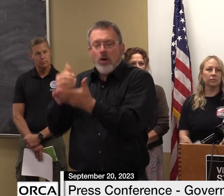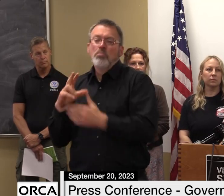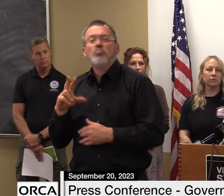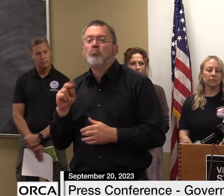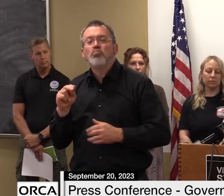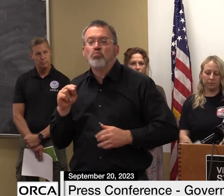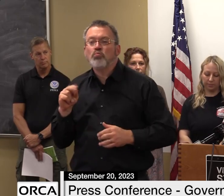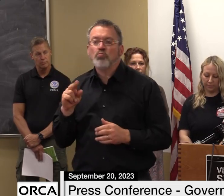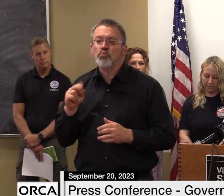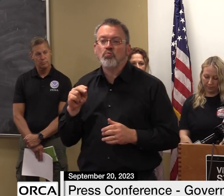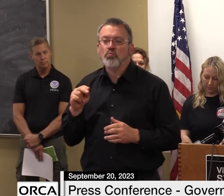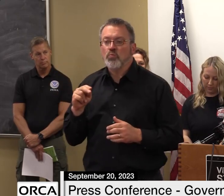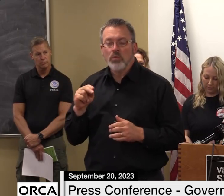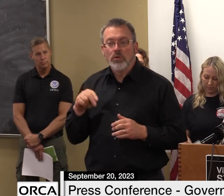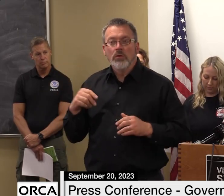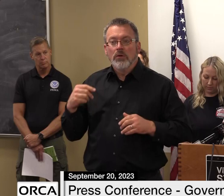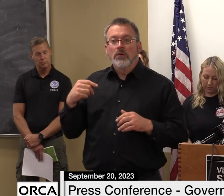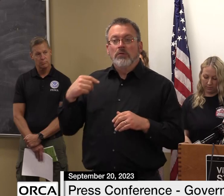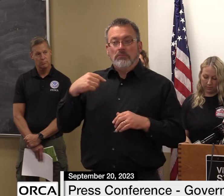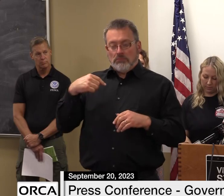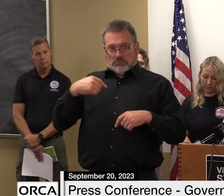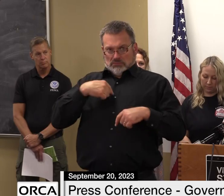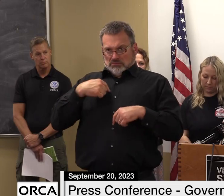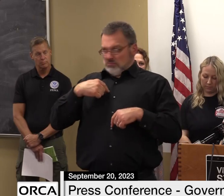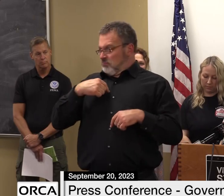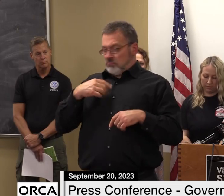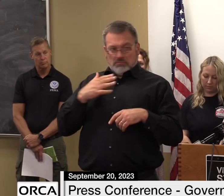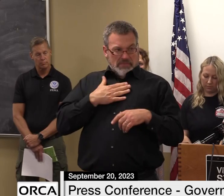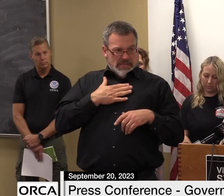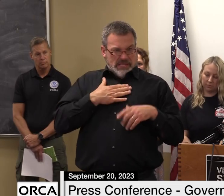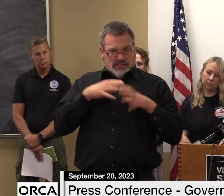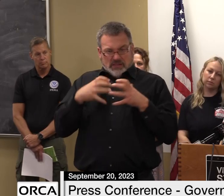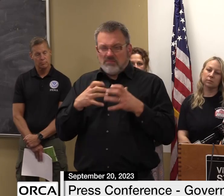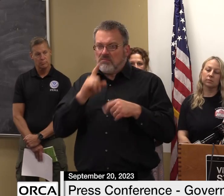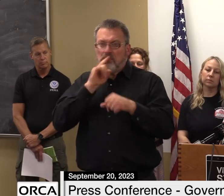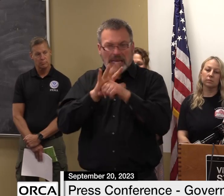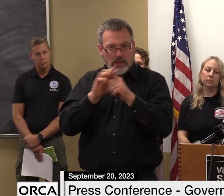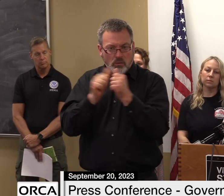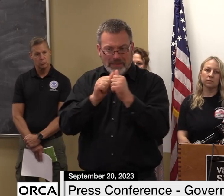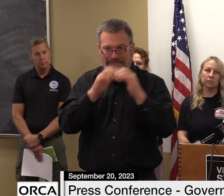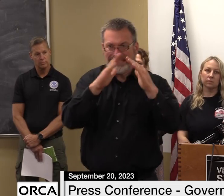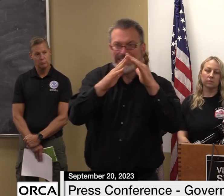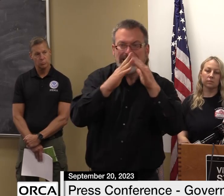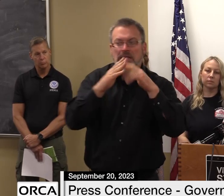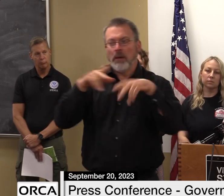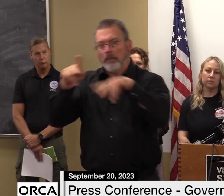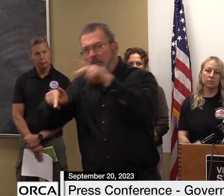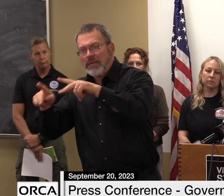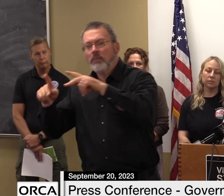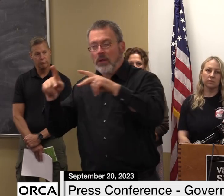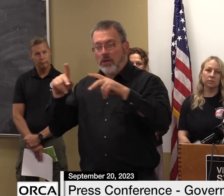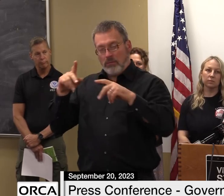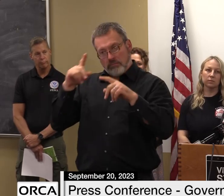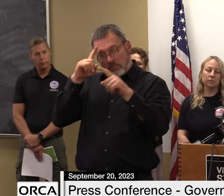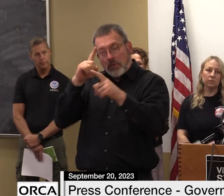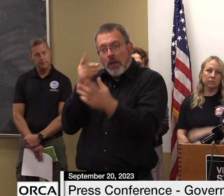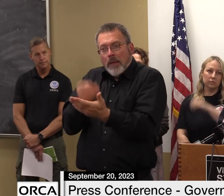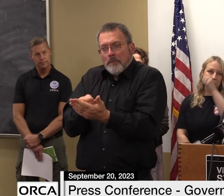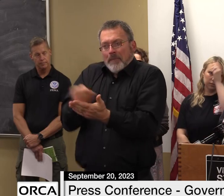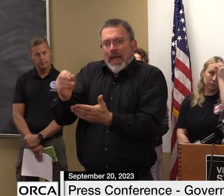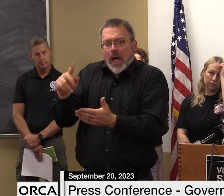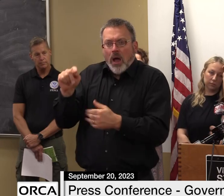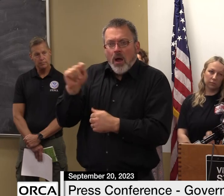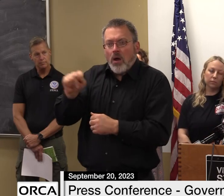to address the buyouts and the interest that there is currently in those in buyouts. There's over